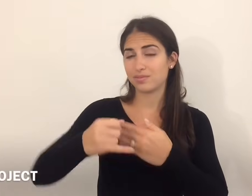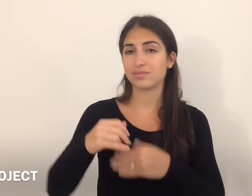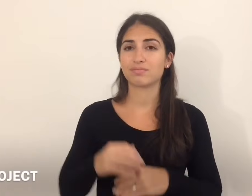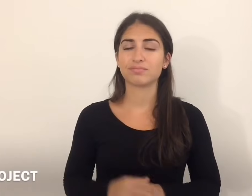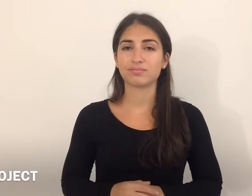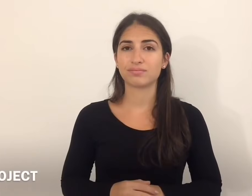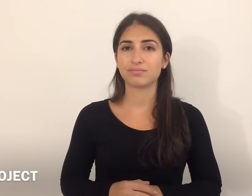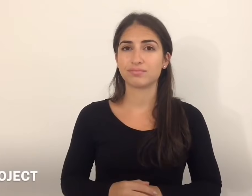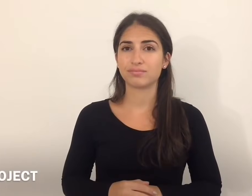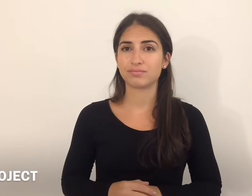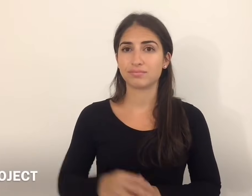Project.